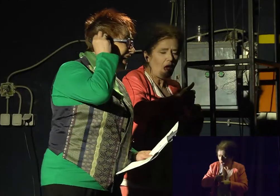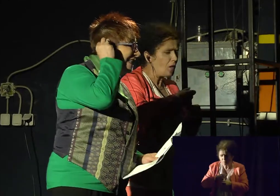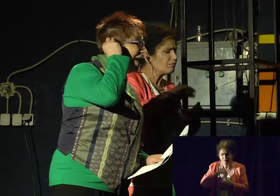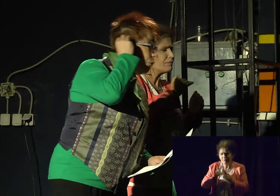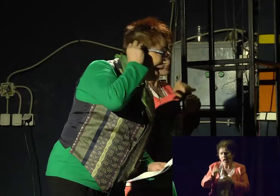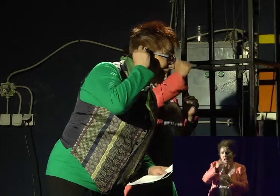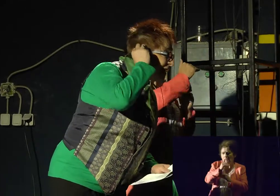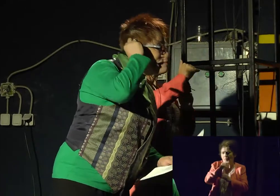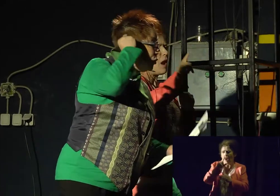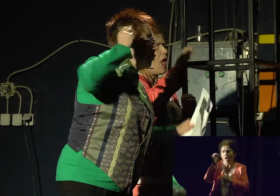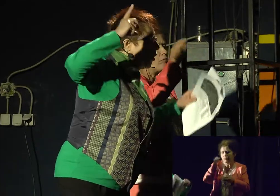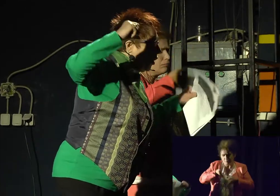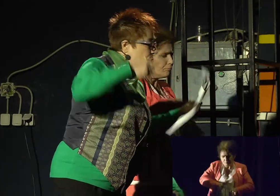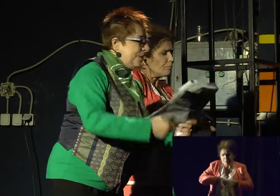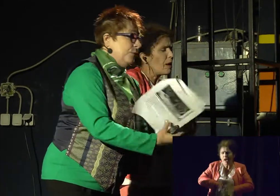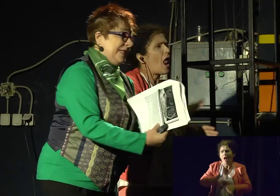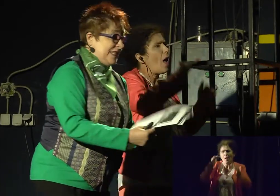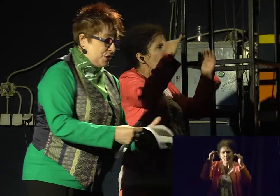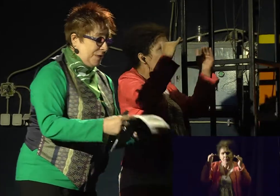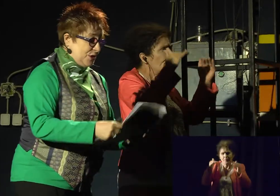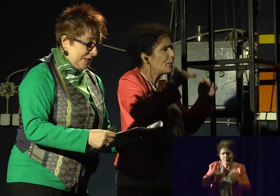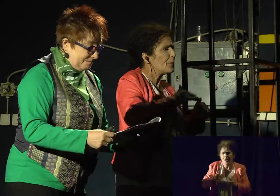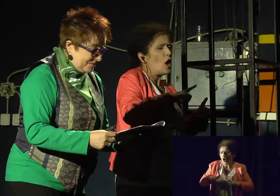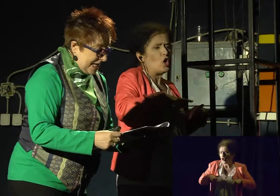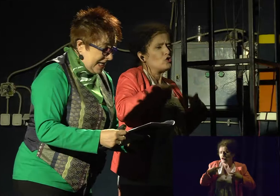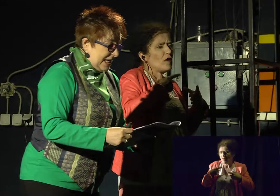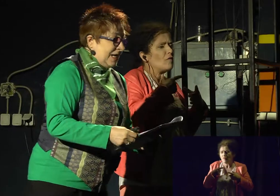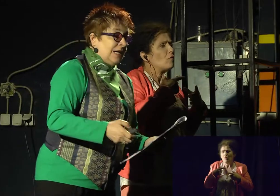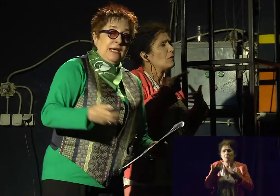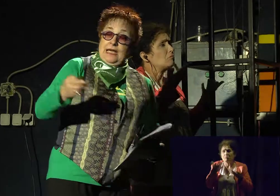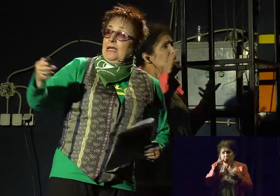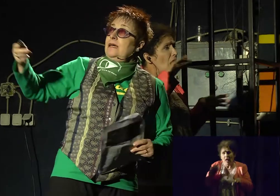to find a way to cope with the situation.